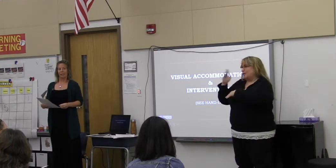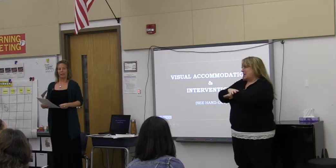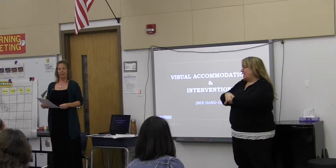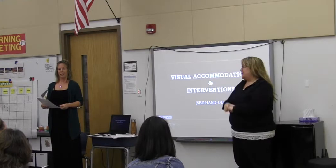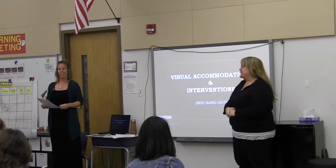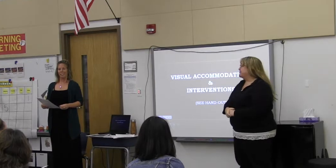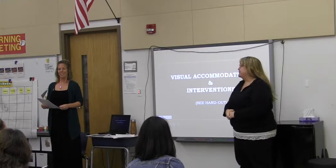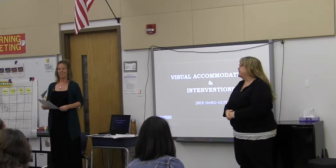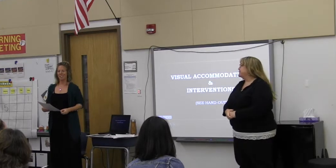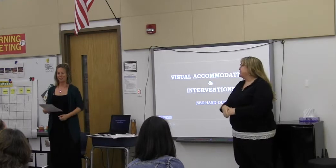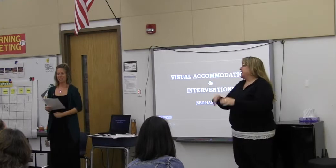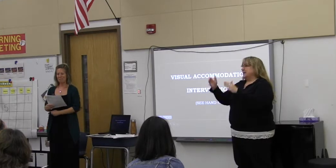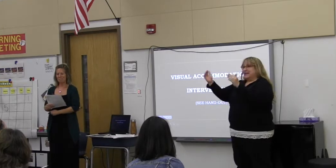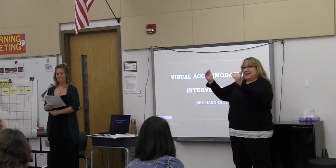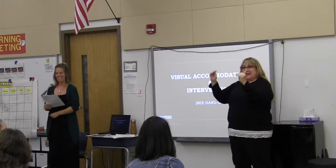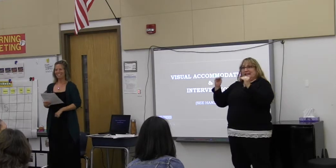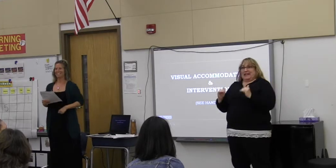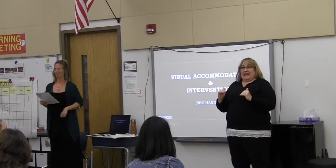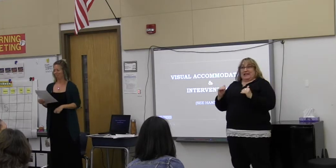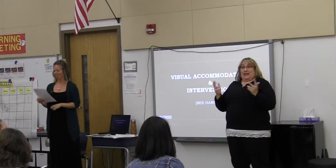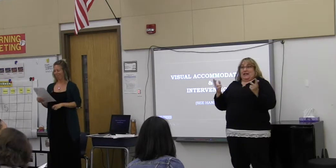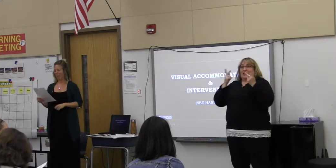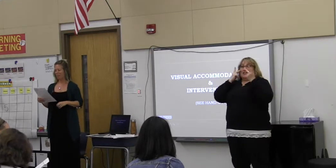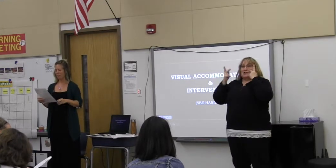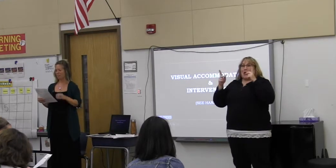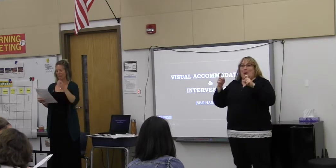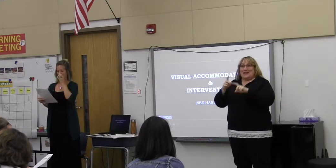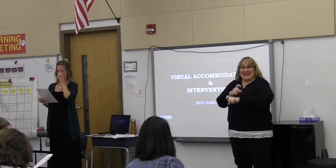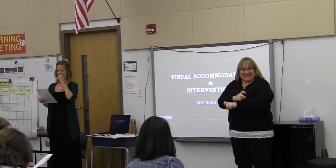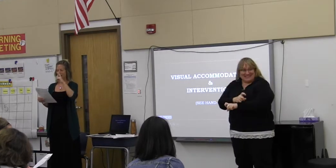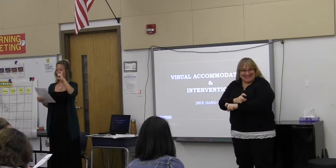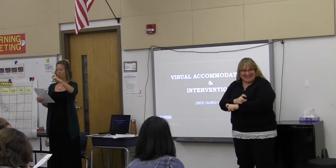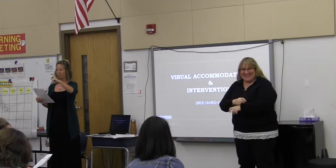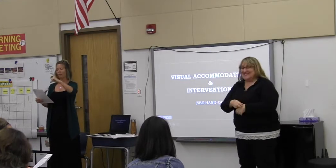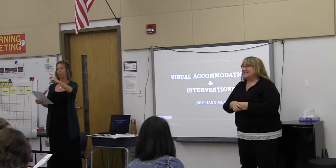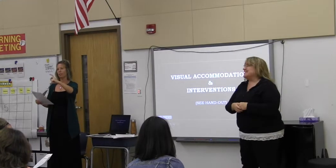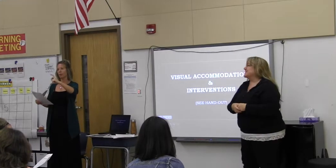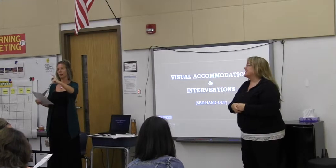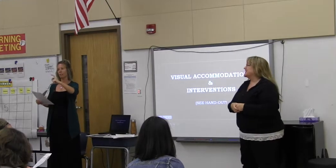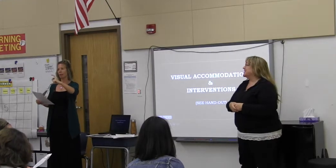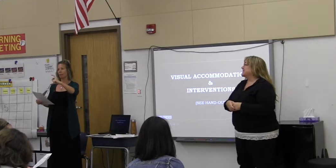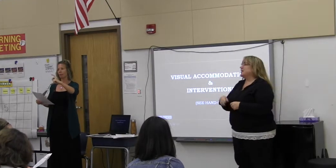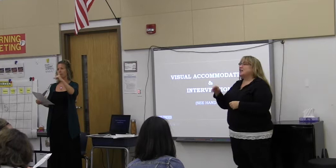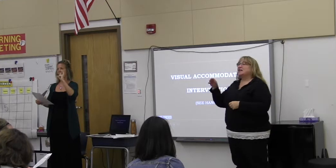The next area is visual complexity. And this, I